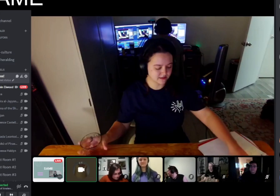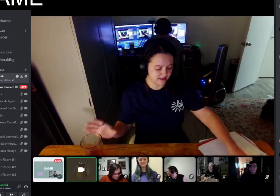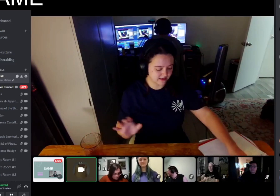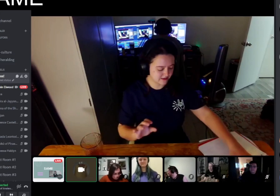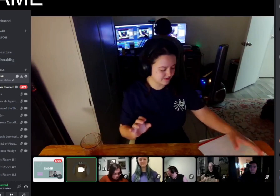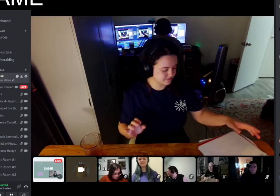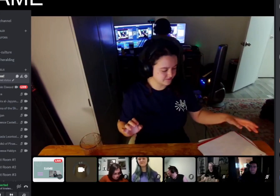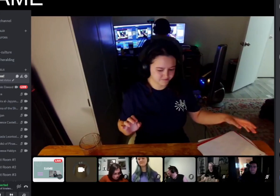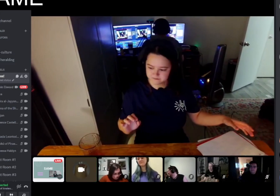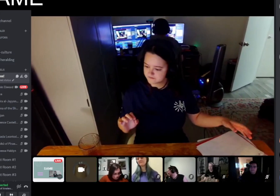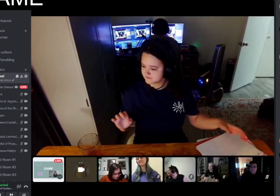like